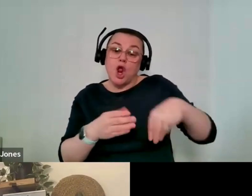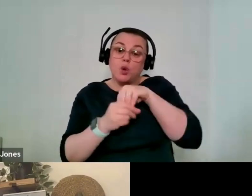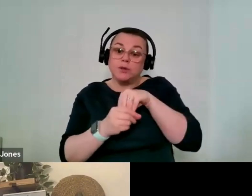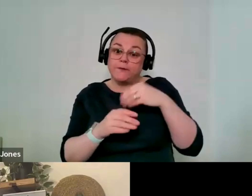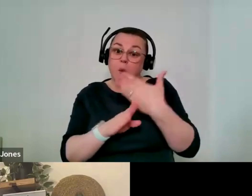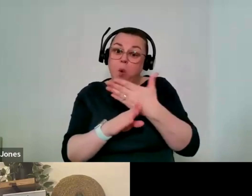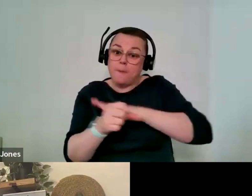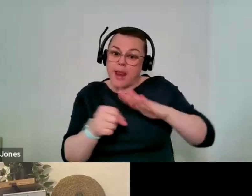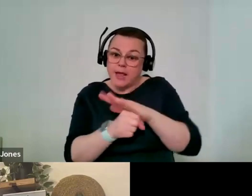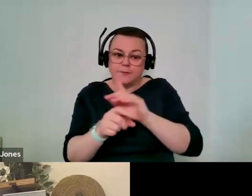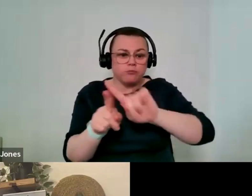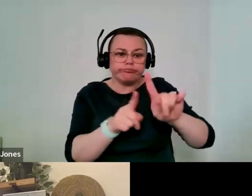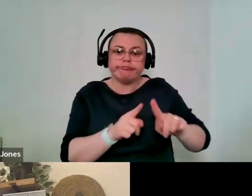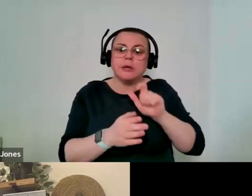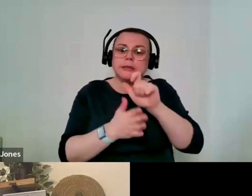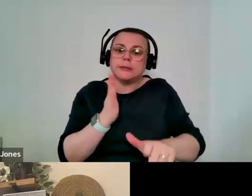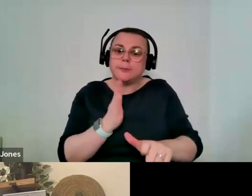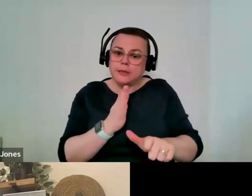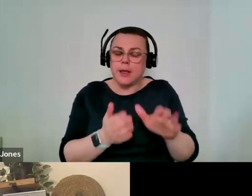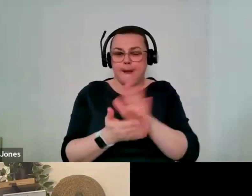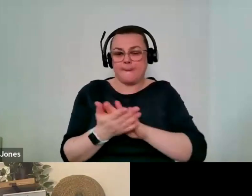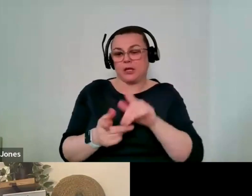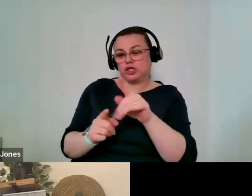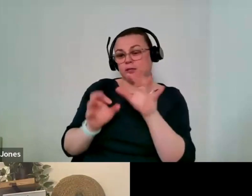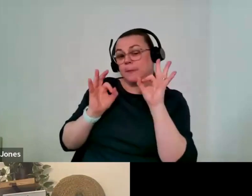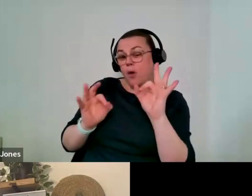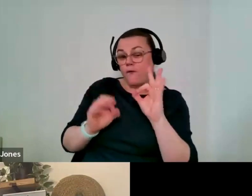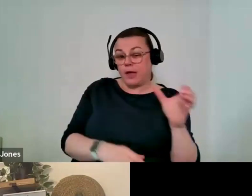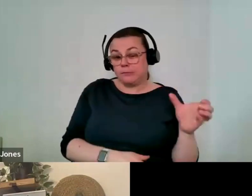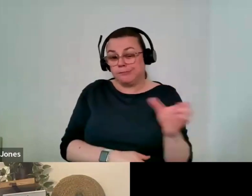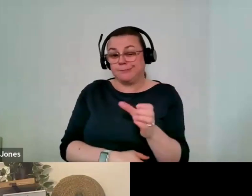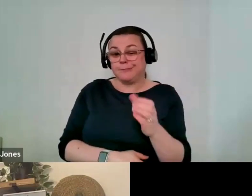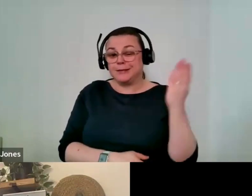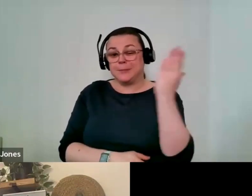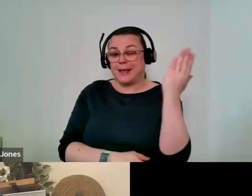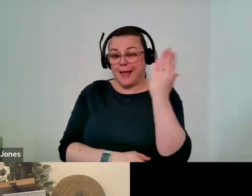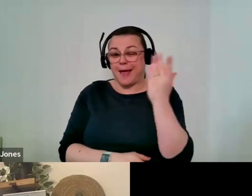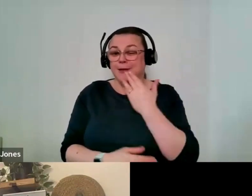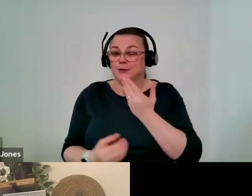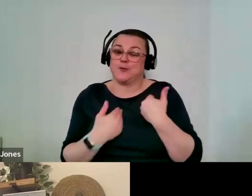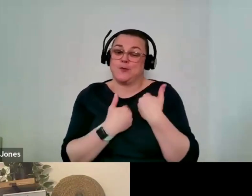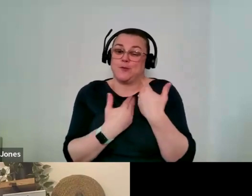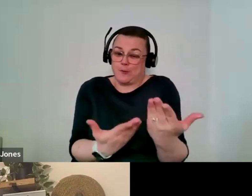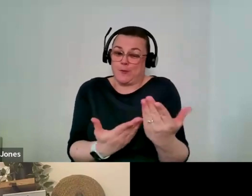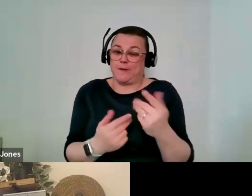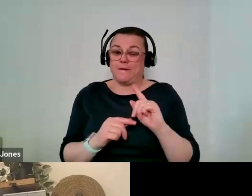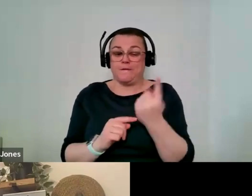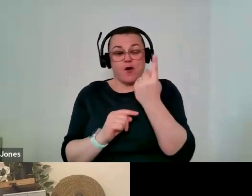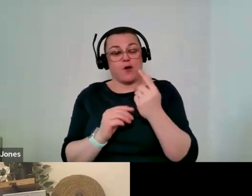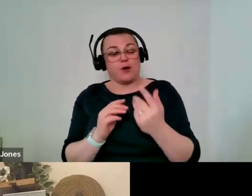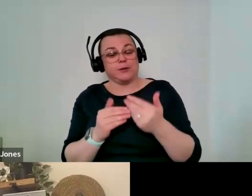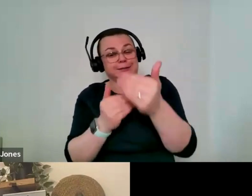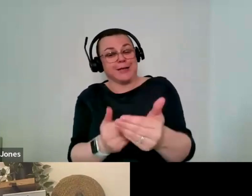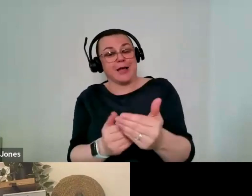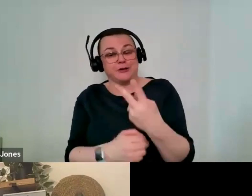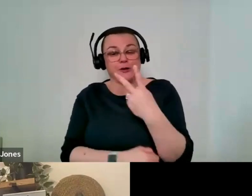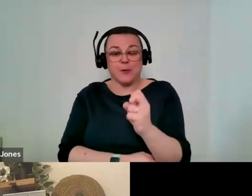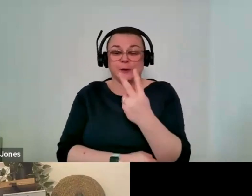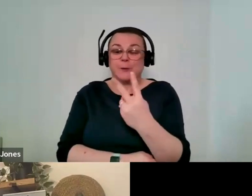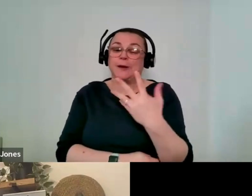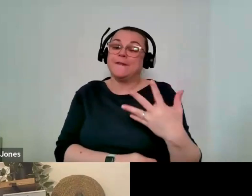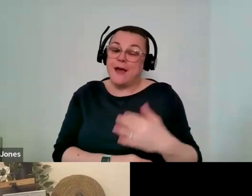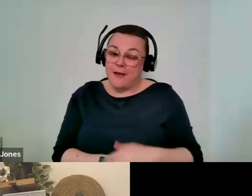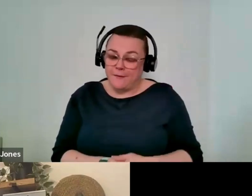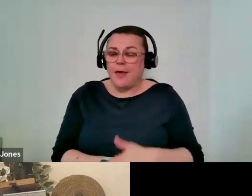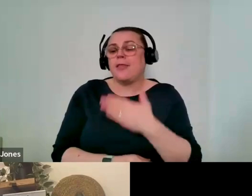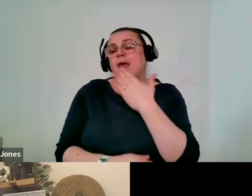making her the perfect guest speaker for me to hand over to for our first skills session of 2025. Thank you so much,